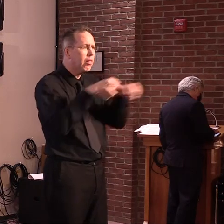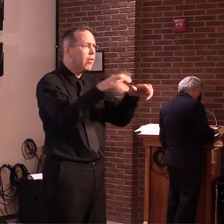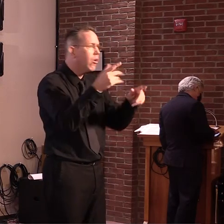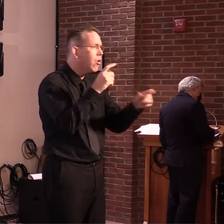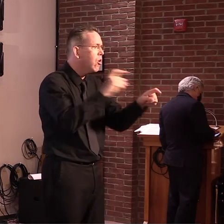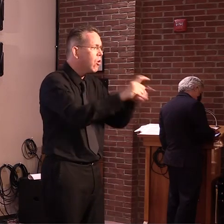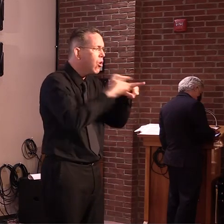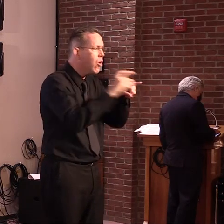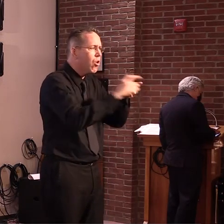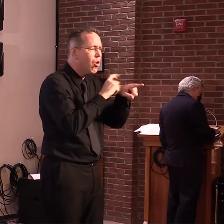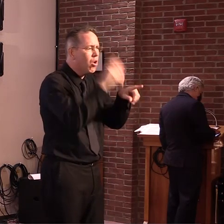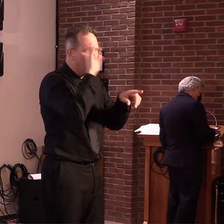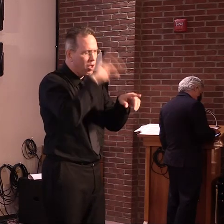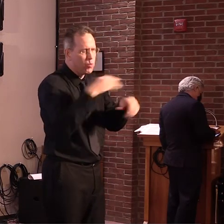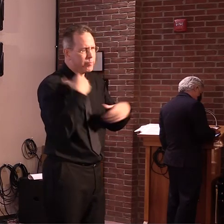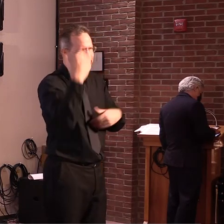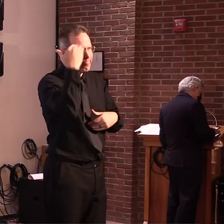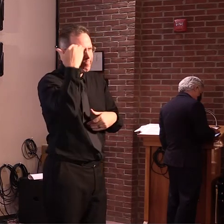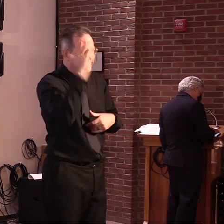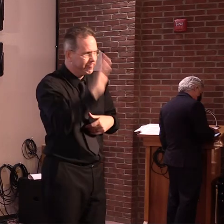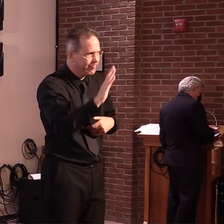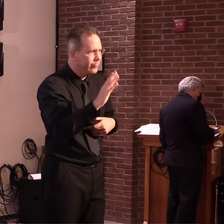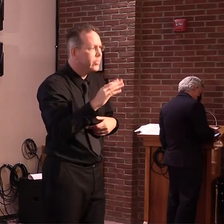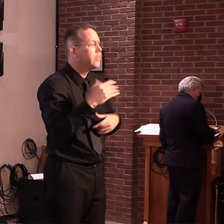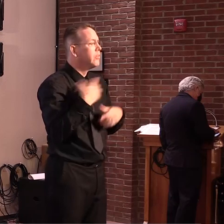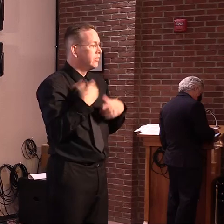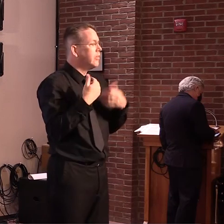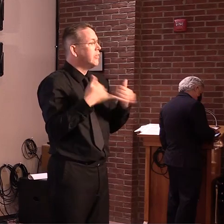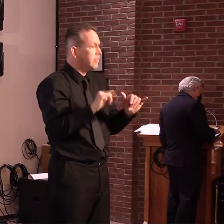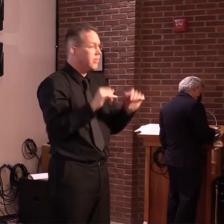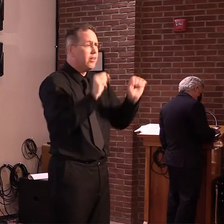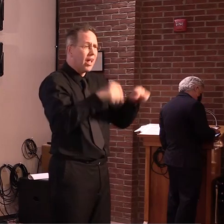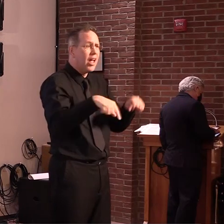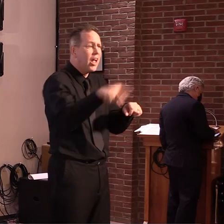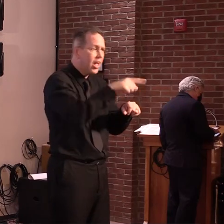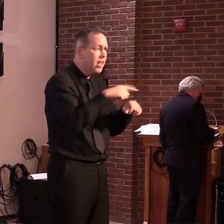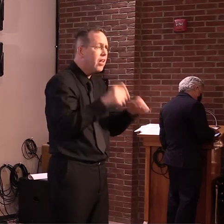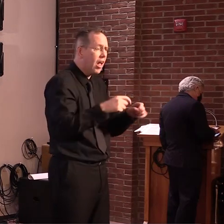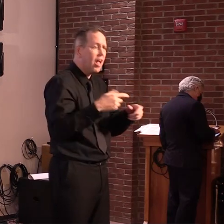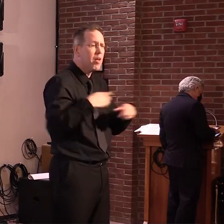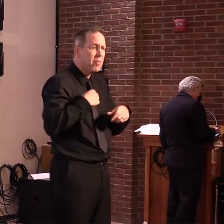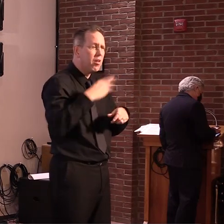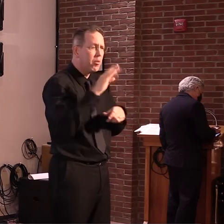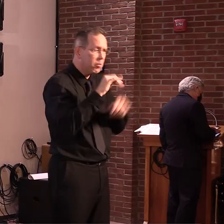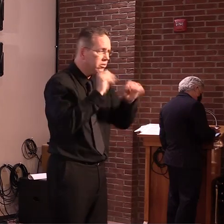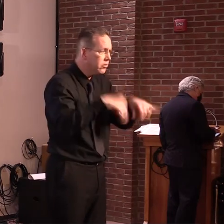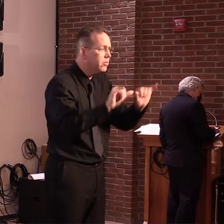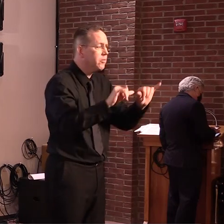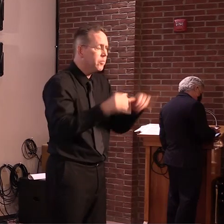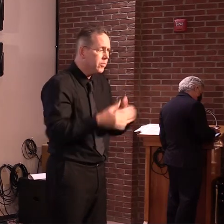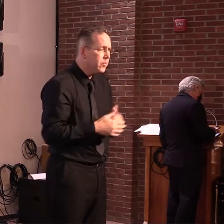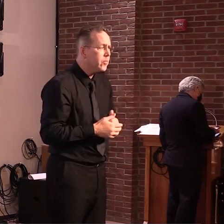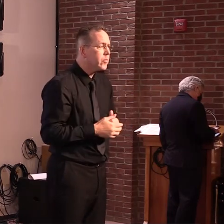if they were impacted, either currently impacted, recently impacted, or if they were impacted back at the